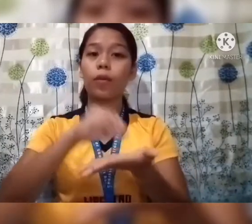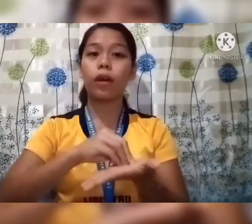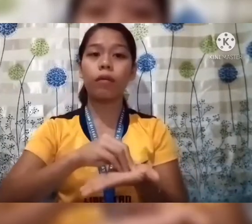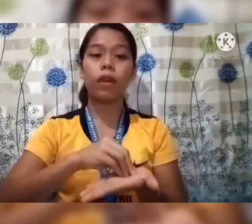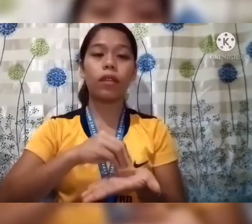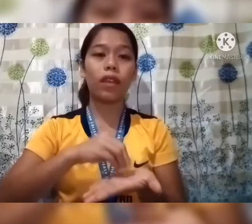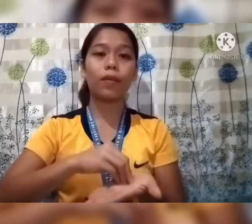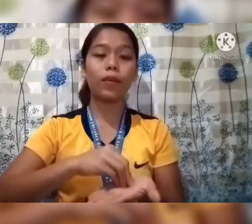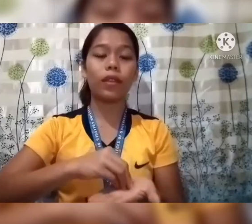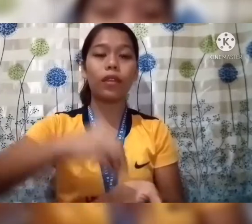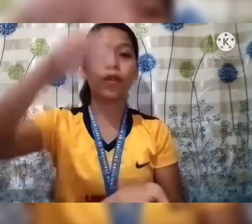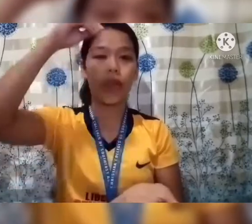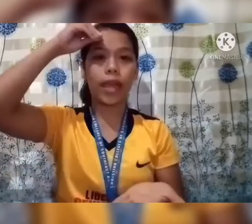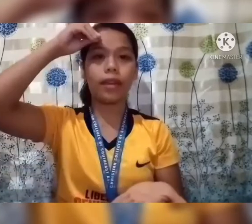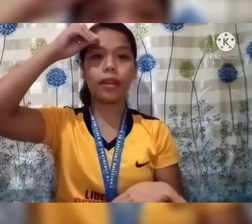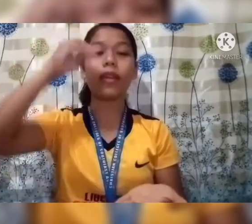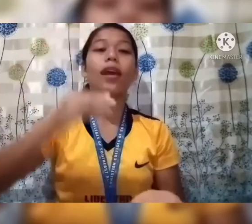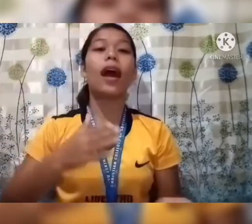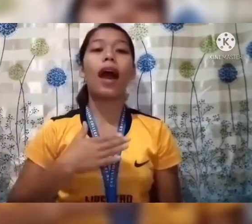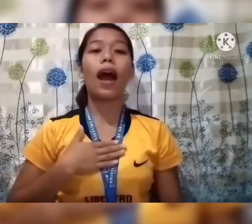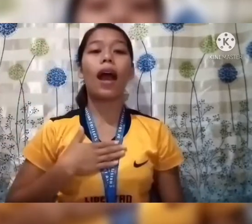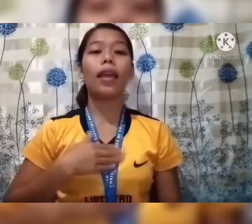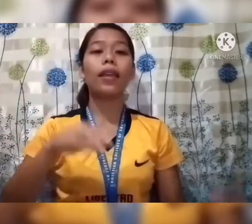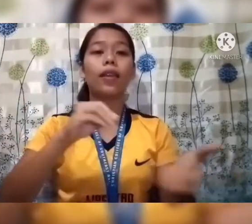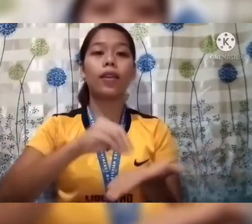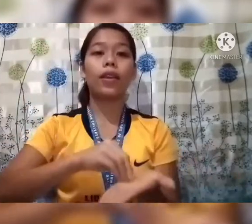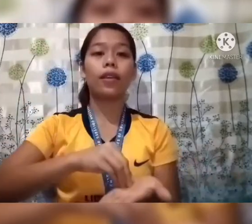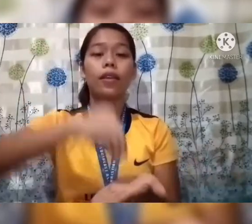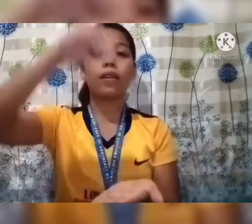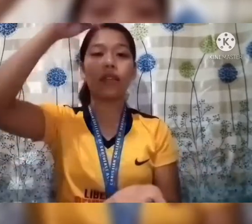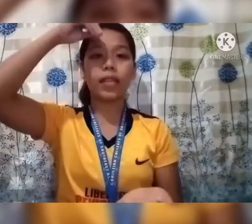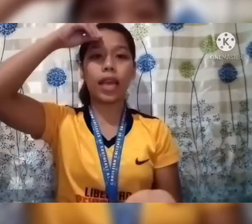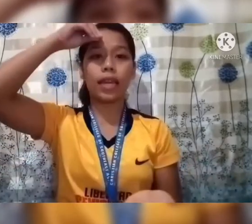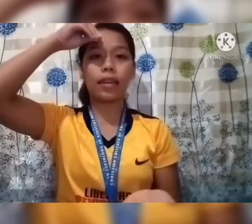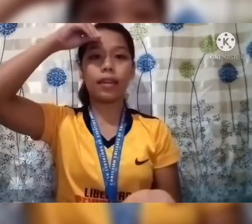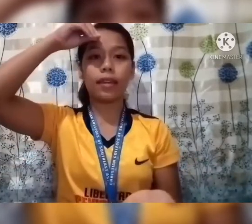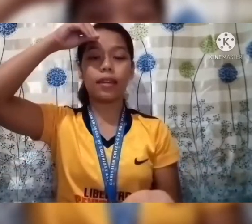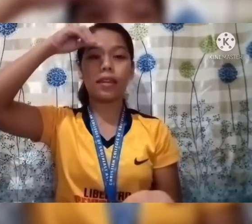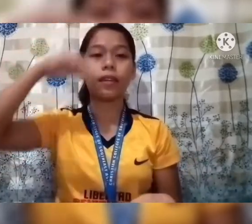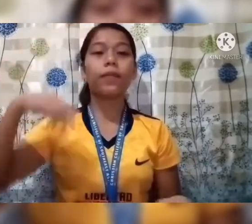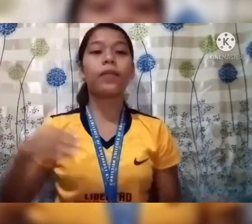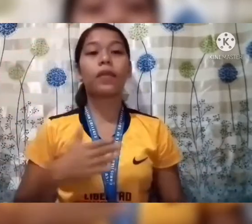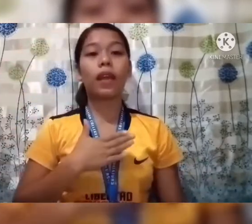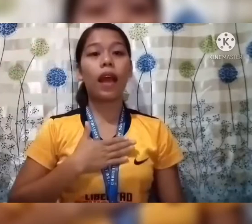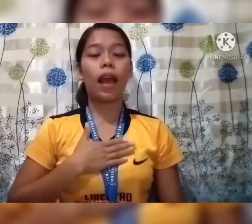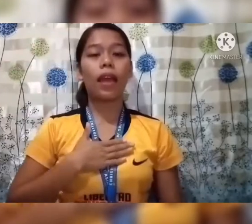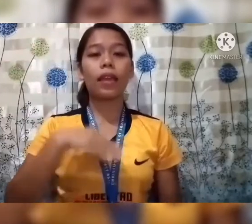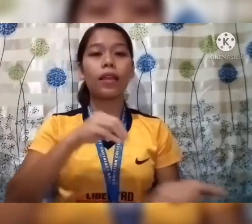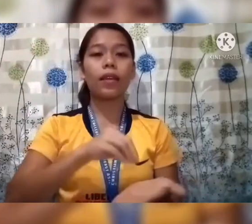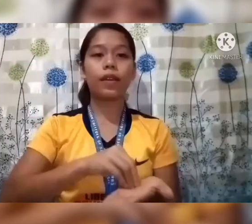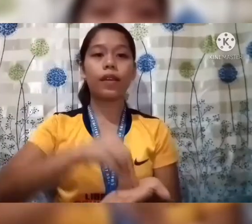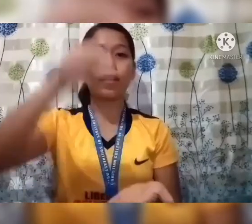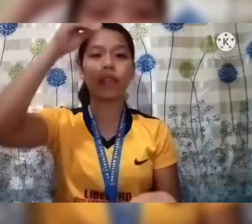palm and then put it in your head. I learn sign. I learn